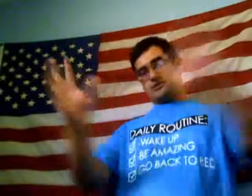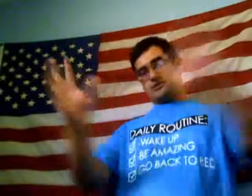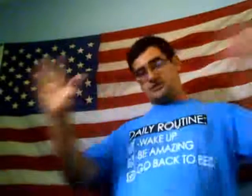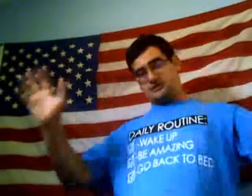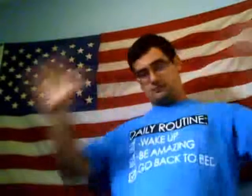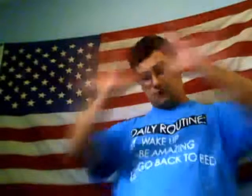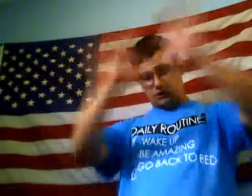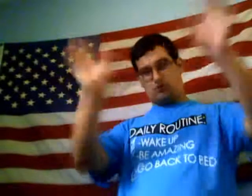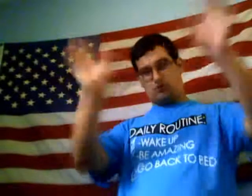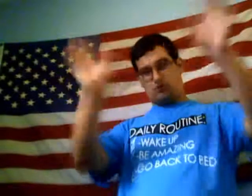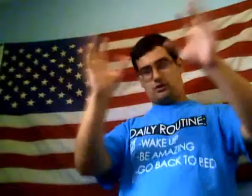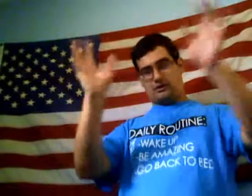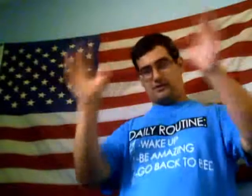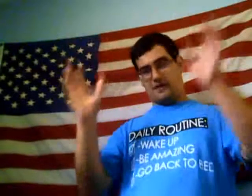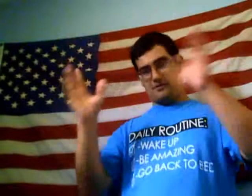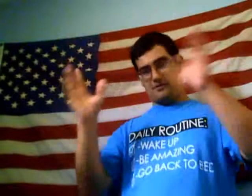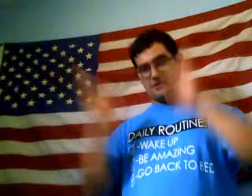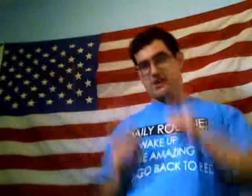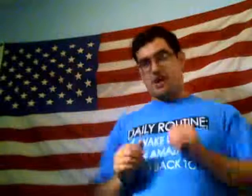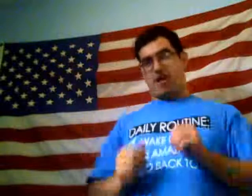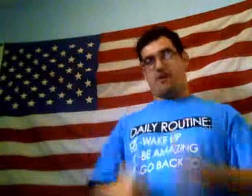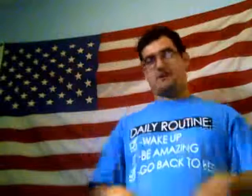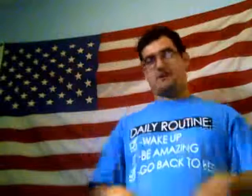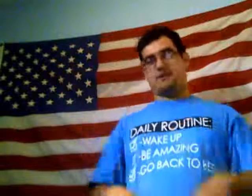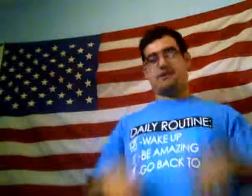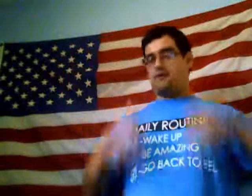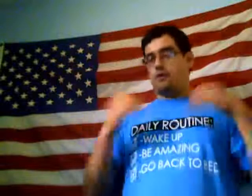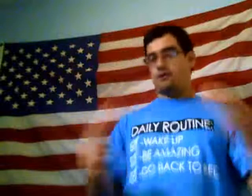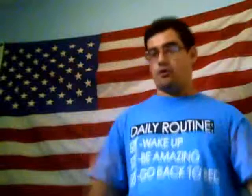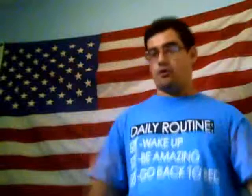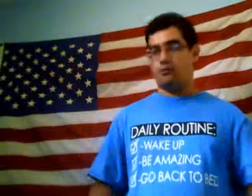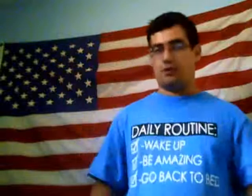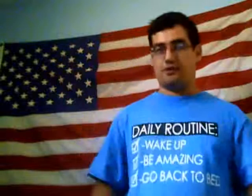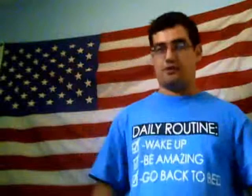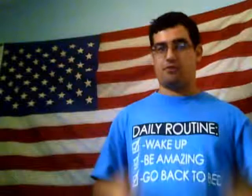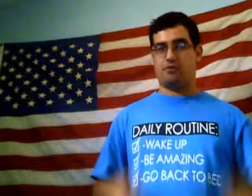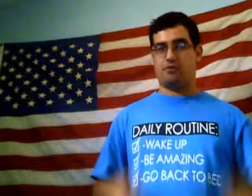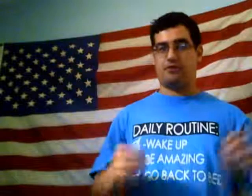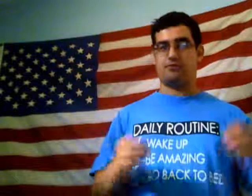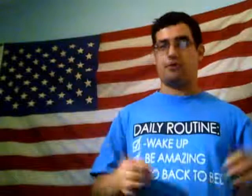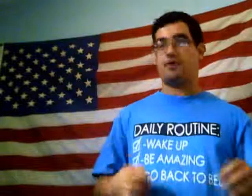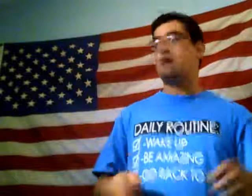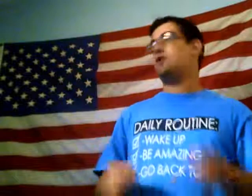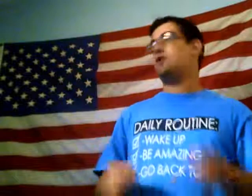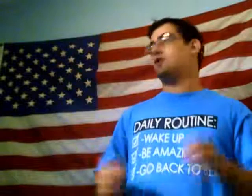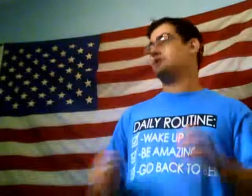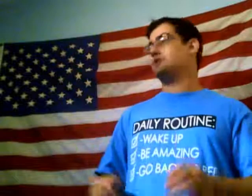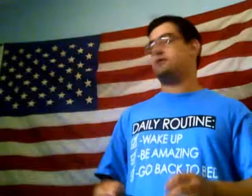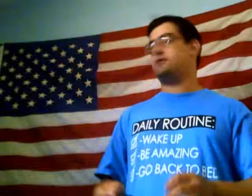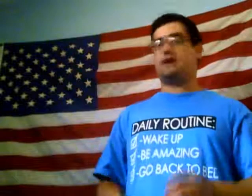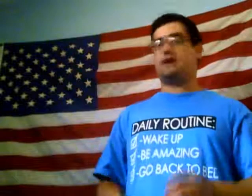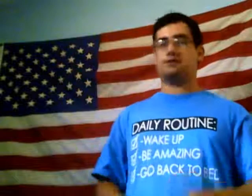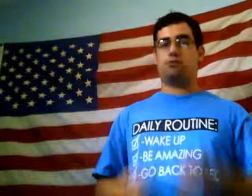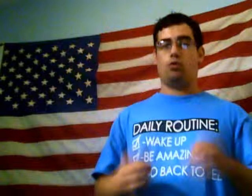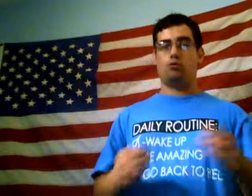this hall, I forget the name of it, and they form their own party called the Progressive Party, or also known as the Bull